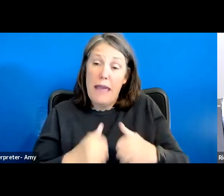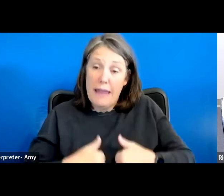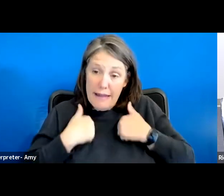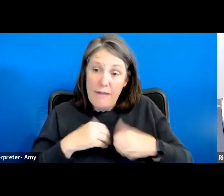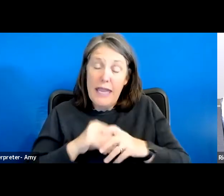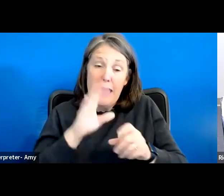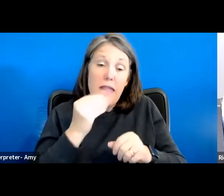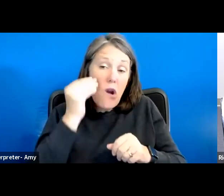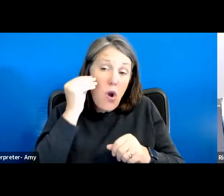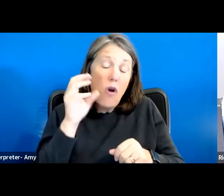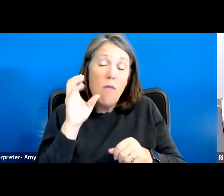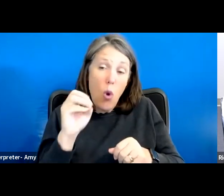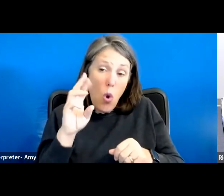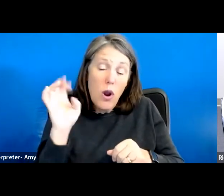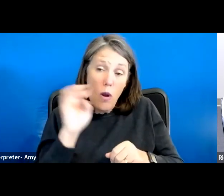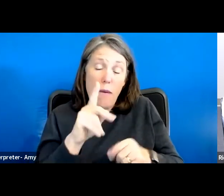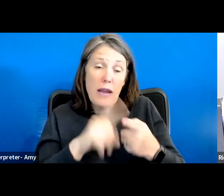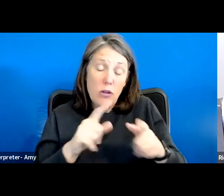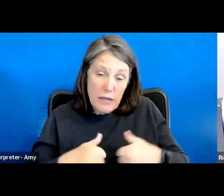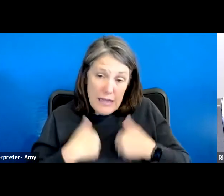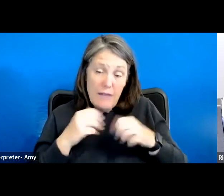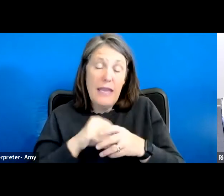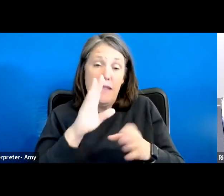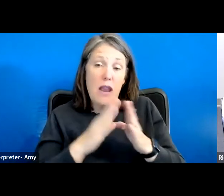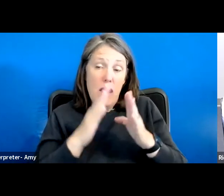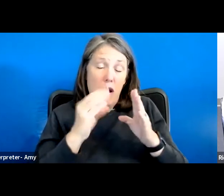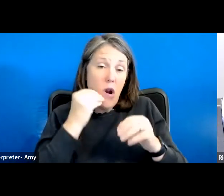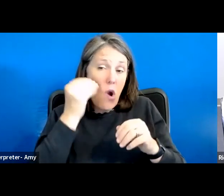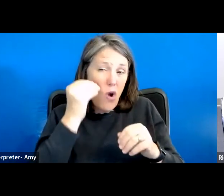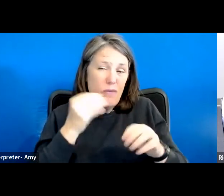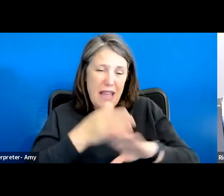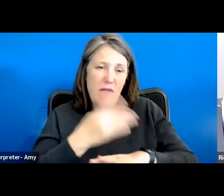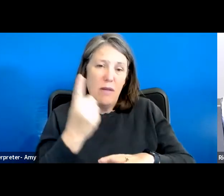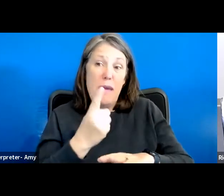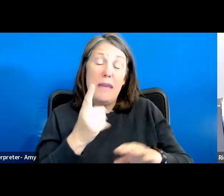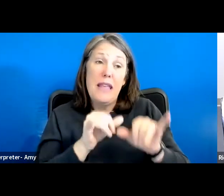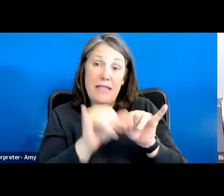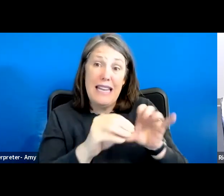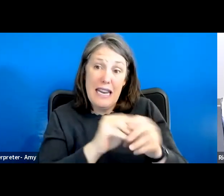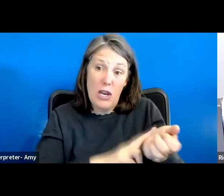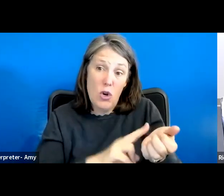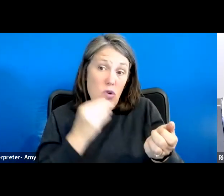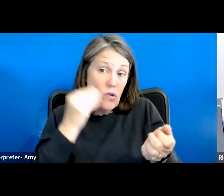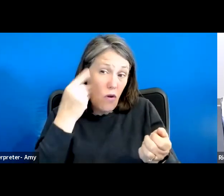home or return to living in their homes after an extended stay in nursing facilities.